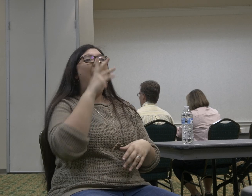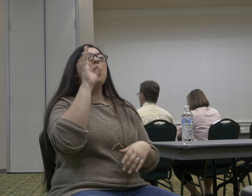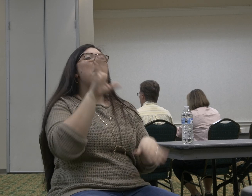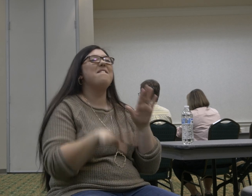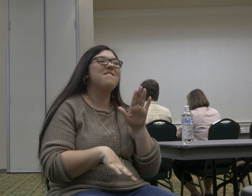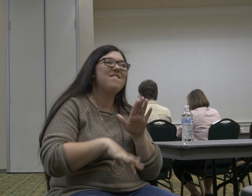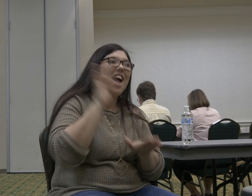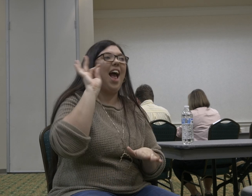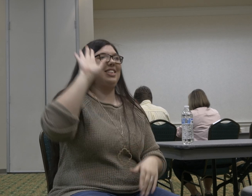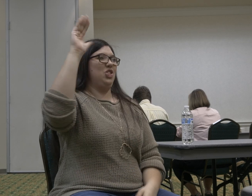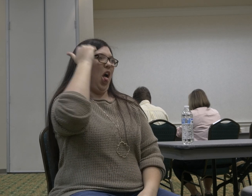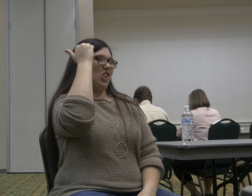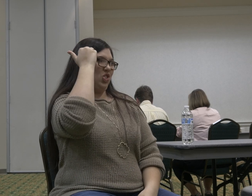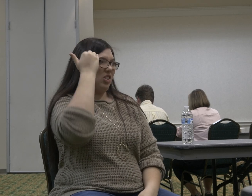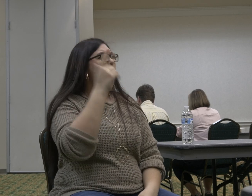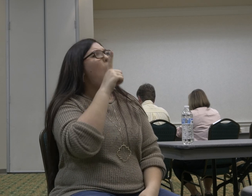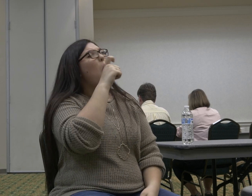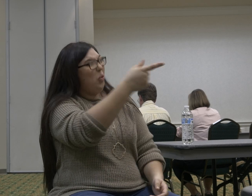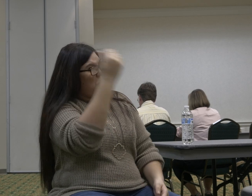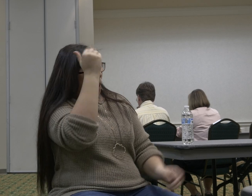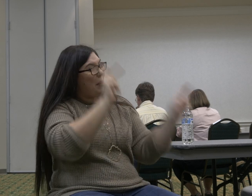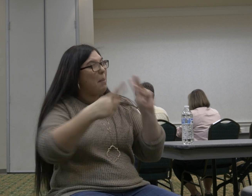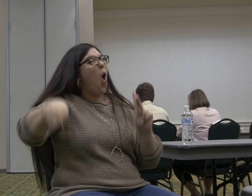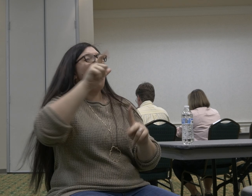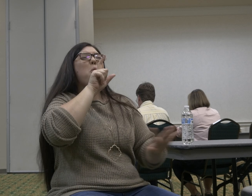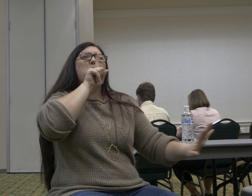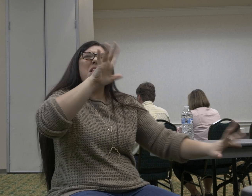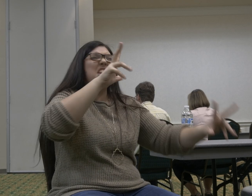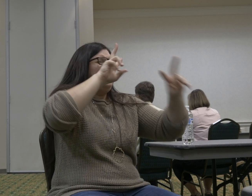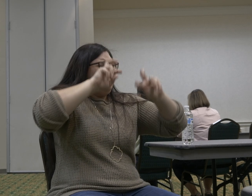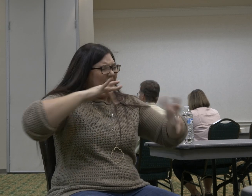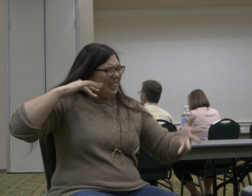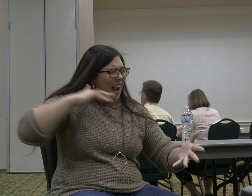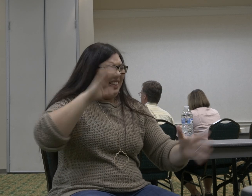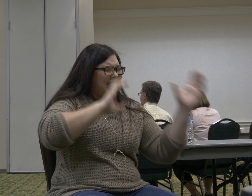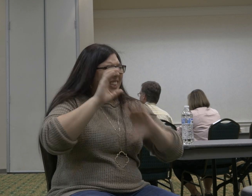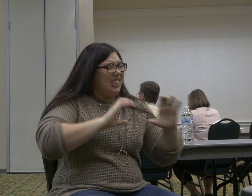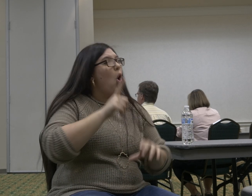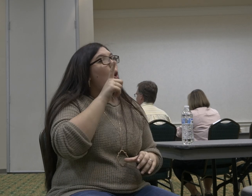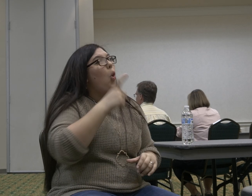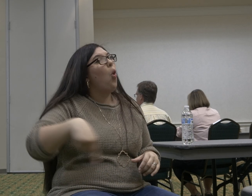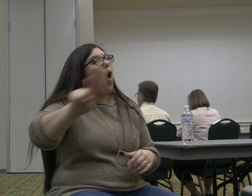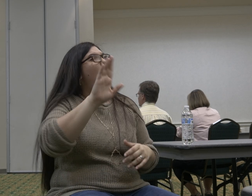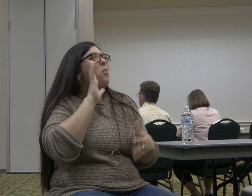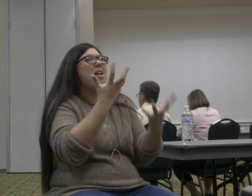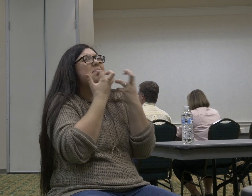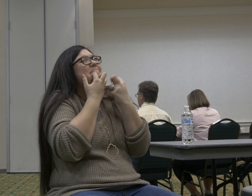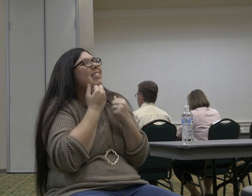does that today. Tell me today who it is that will receive the words and treasure the commandments of God within them, treasure